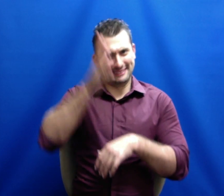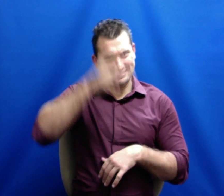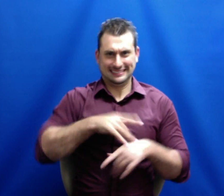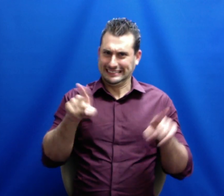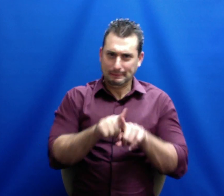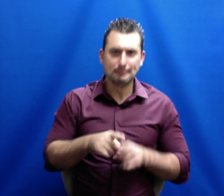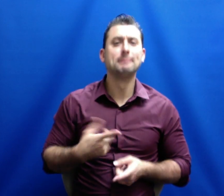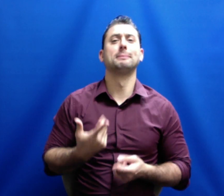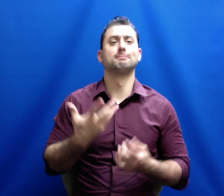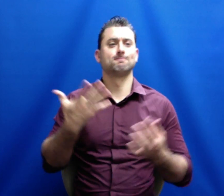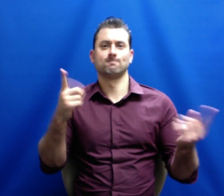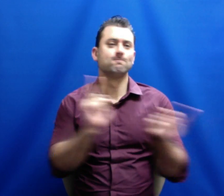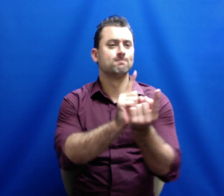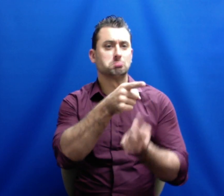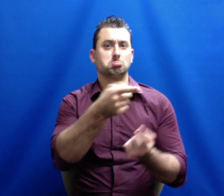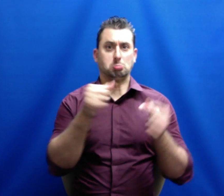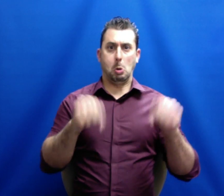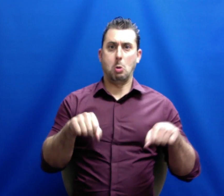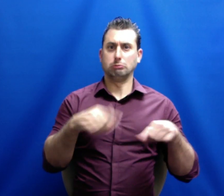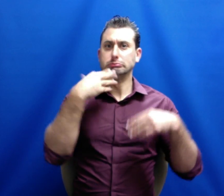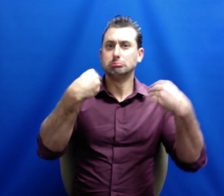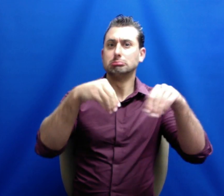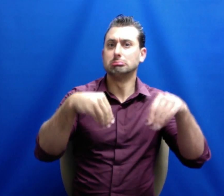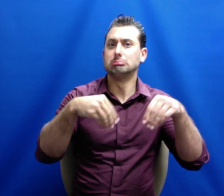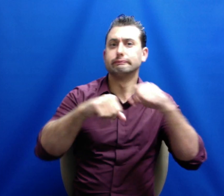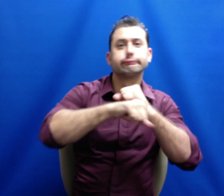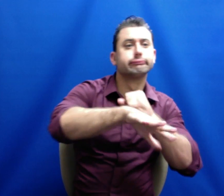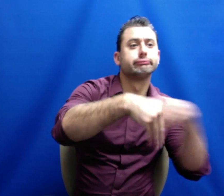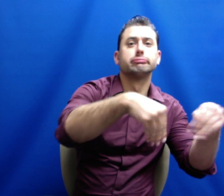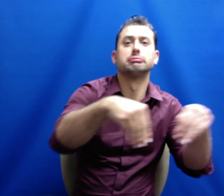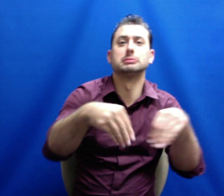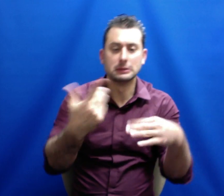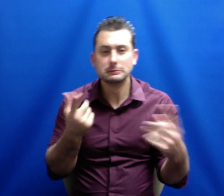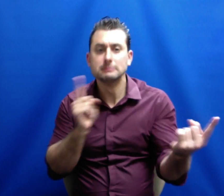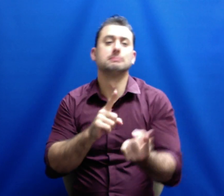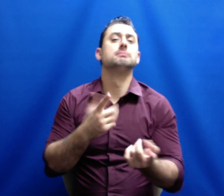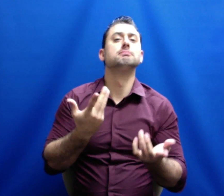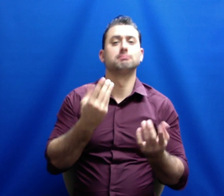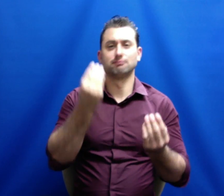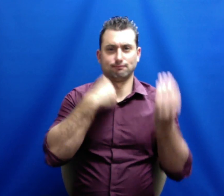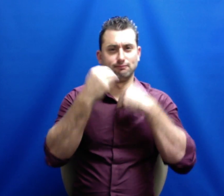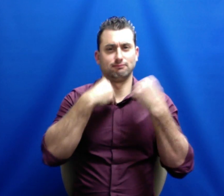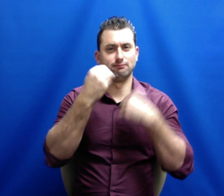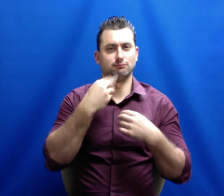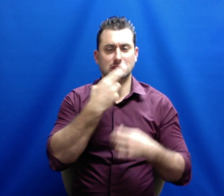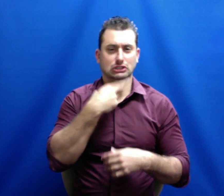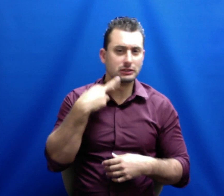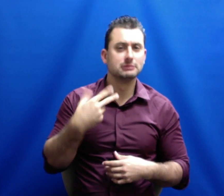businessman needs and tries to market his wares again at a restaurant.